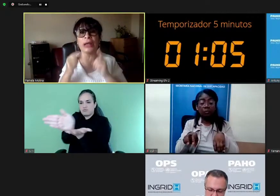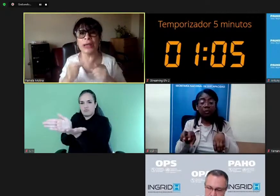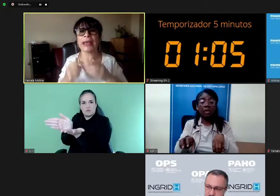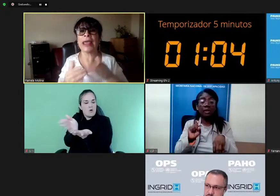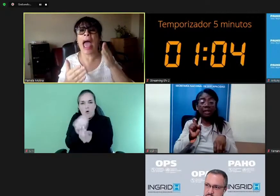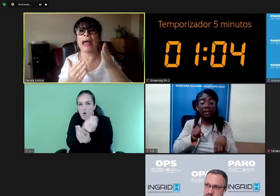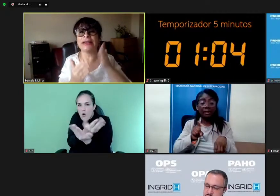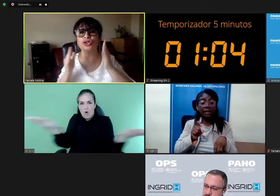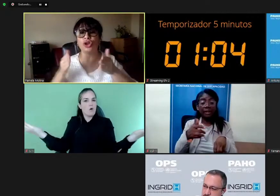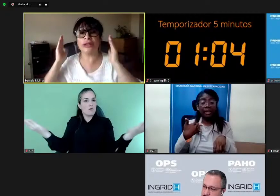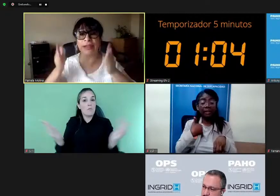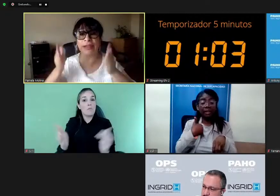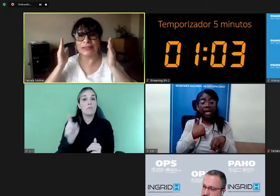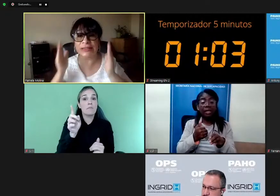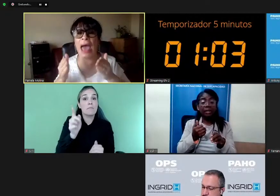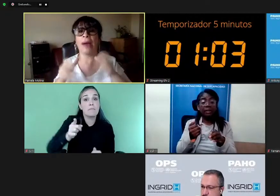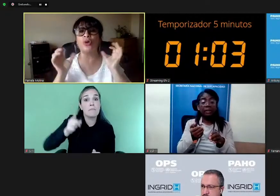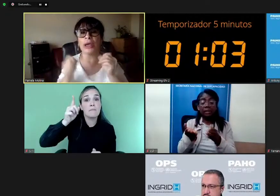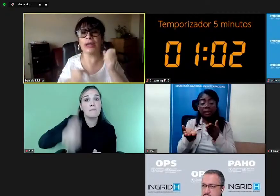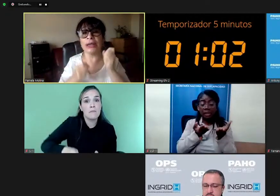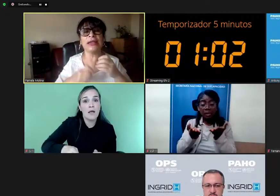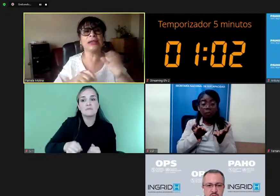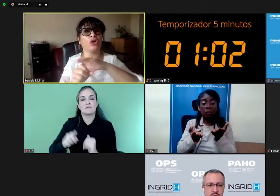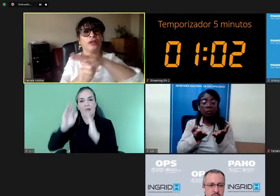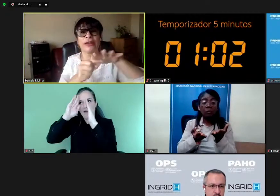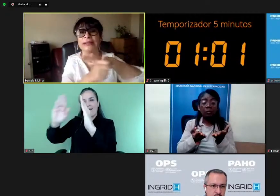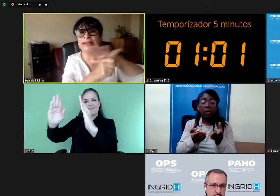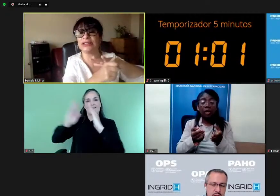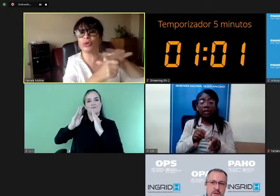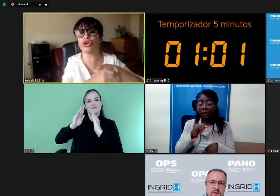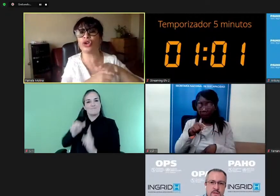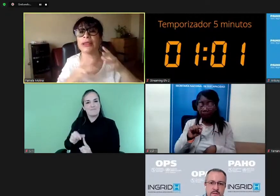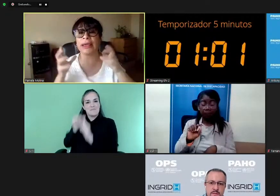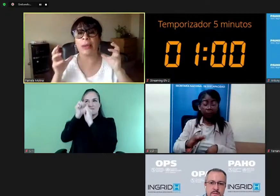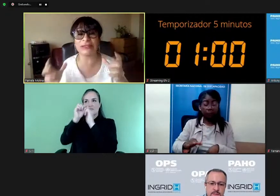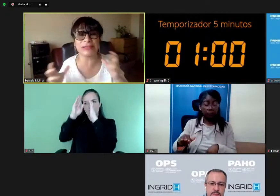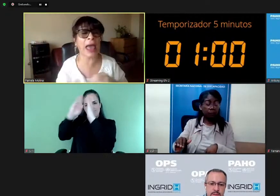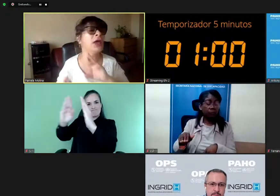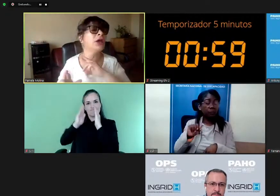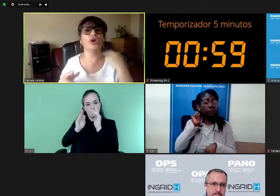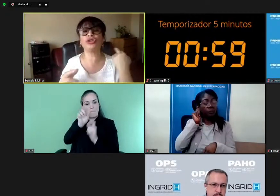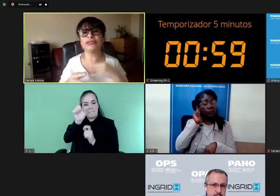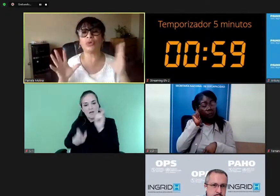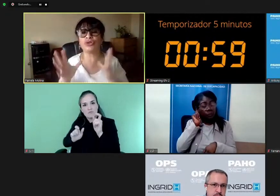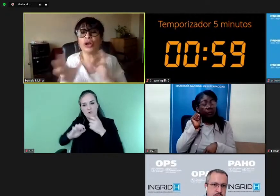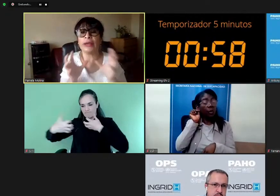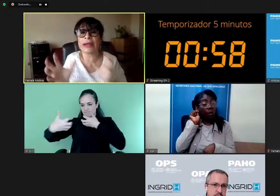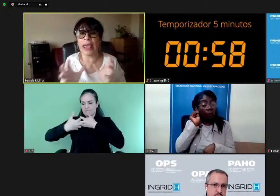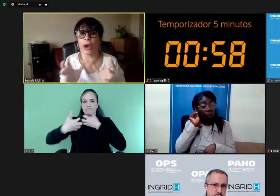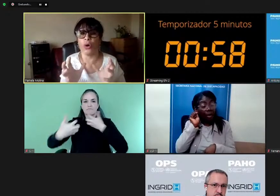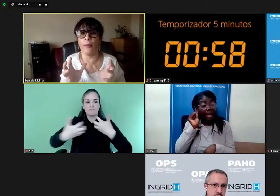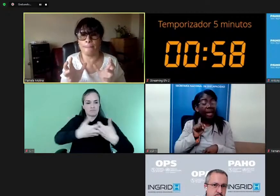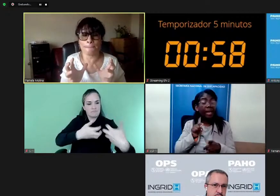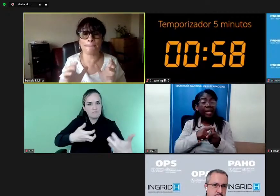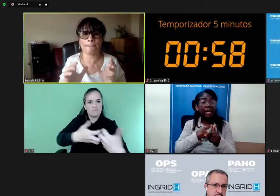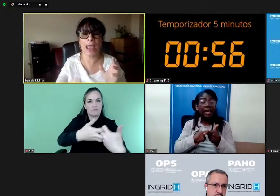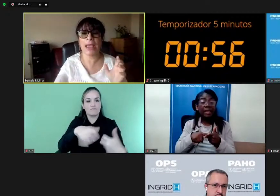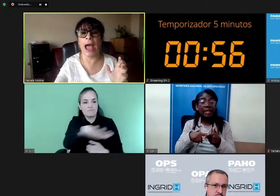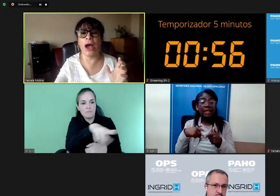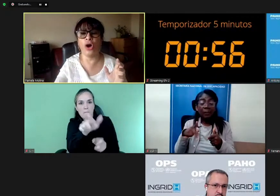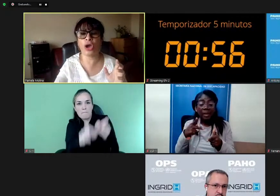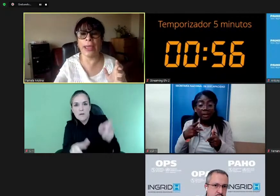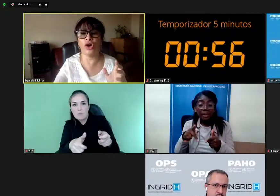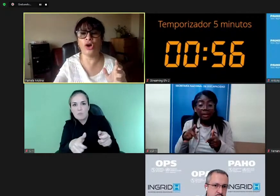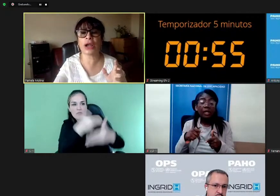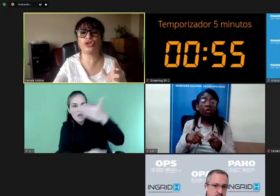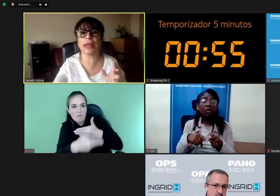health systems we need to work from an intersectional point of view and we need differentiated care for women